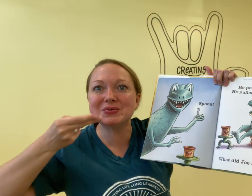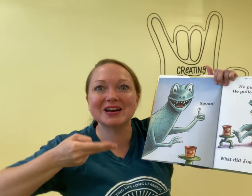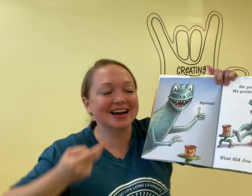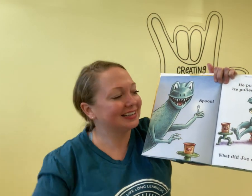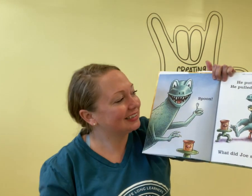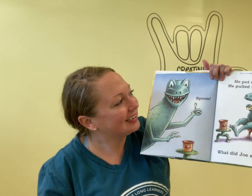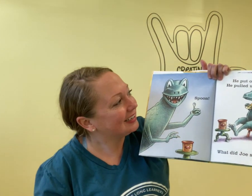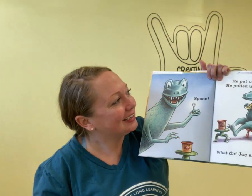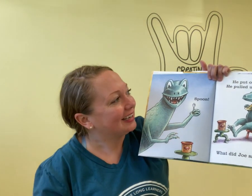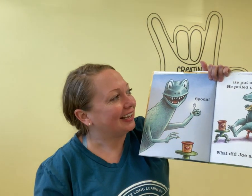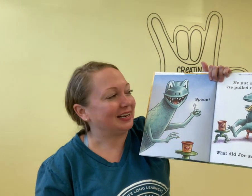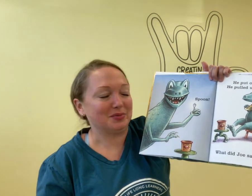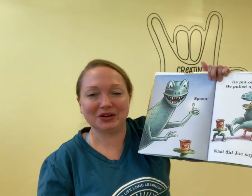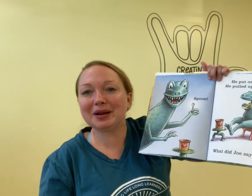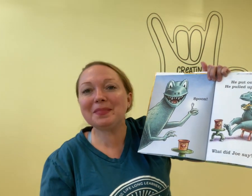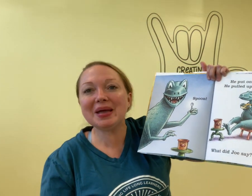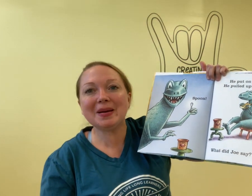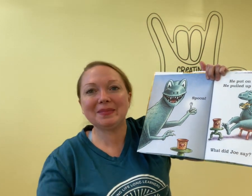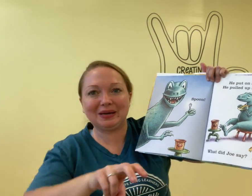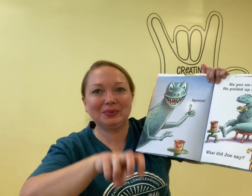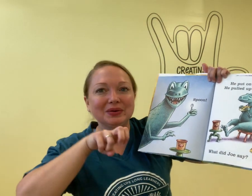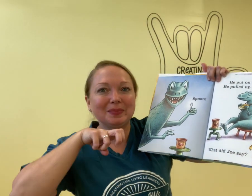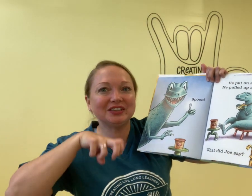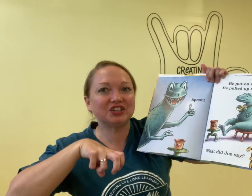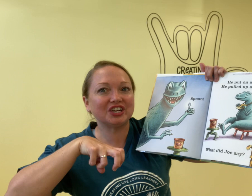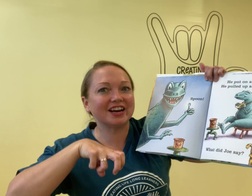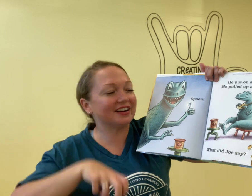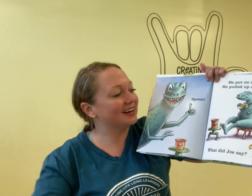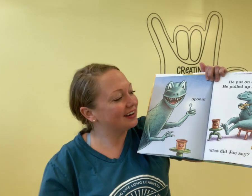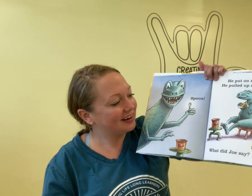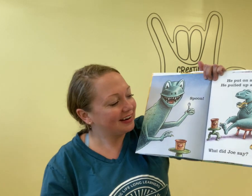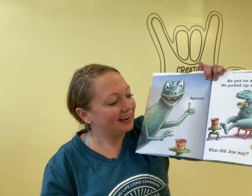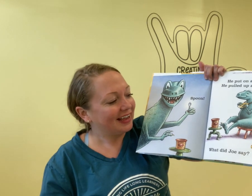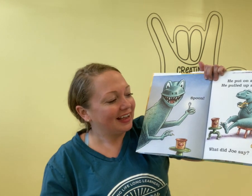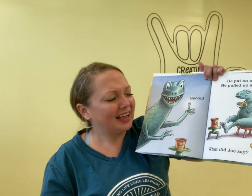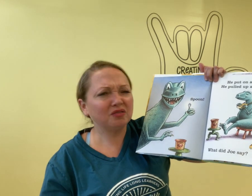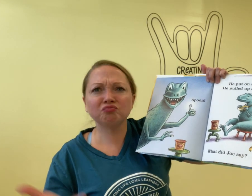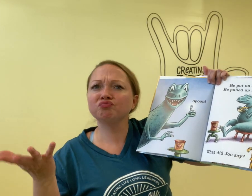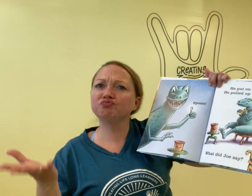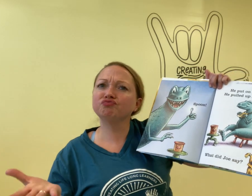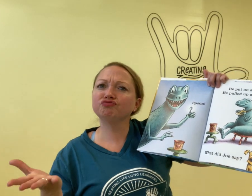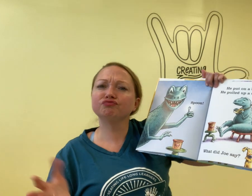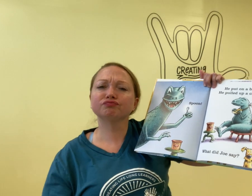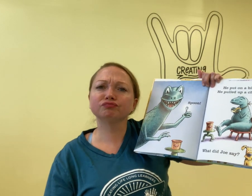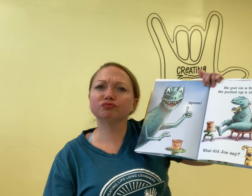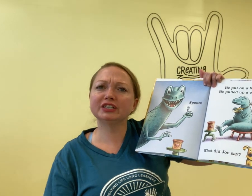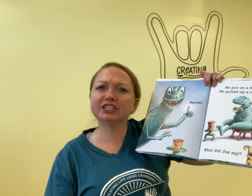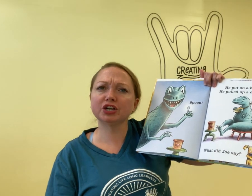spoon and he put on a bib and he pulled up his chair. And what did Joe